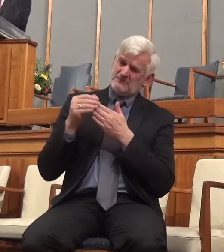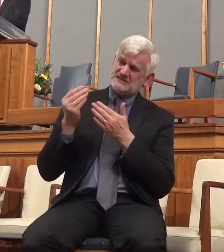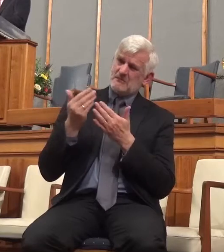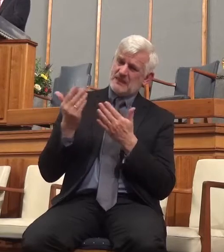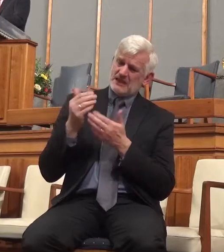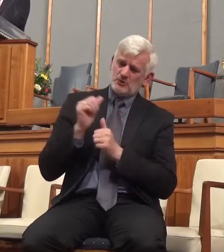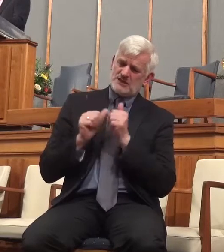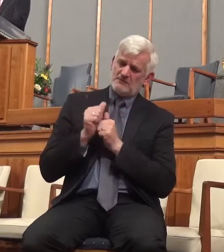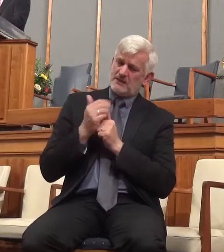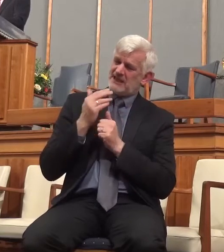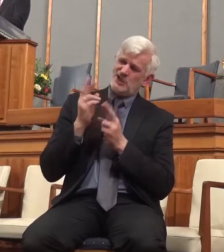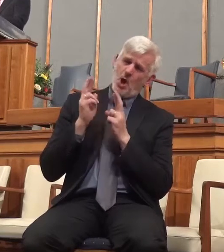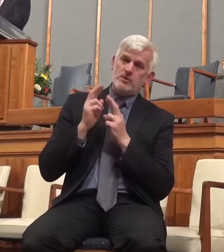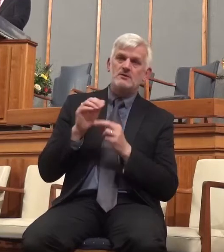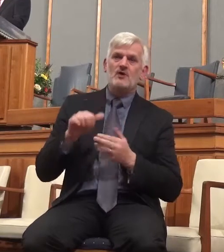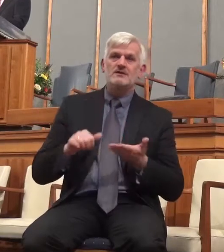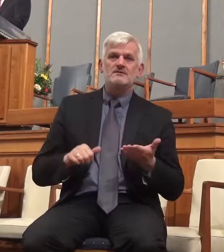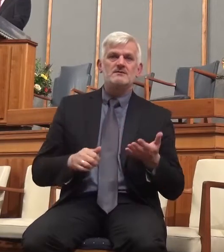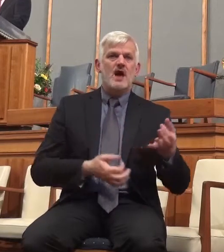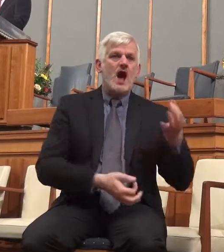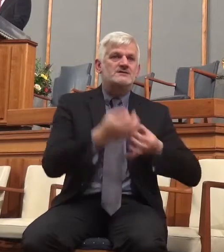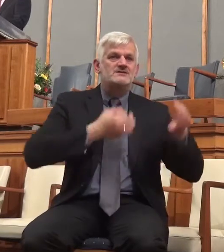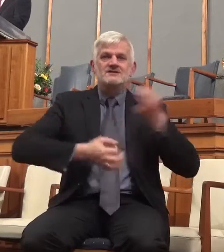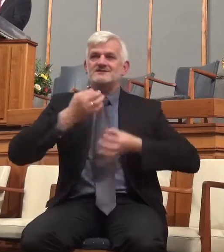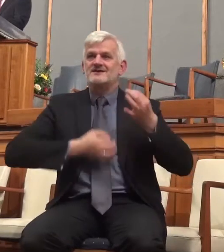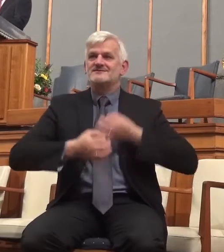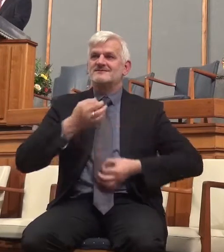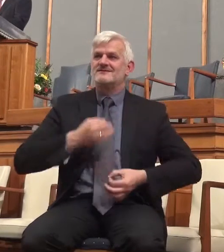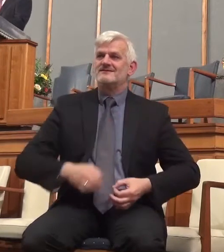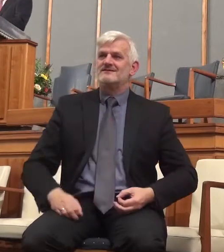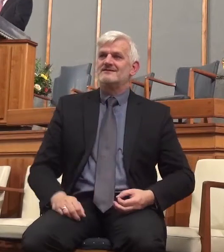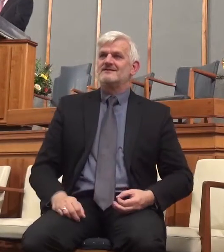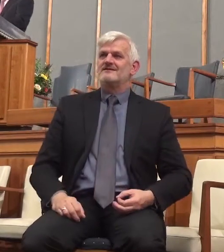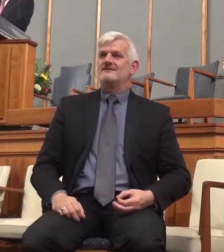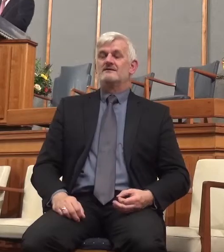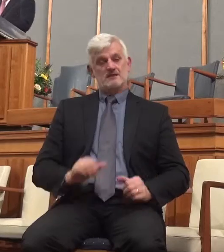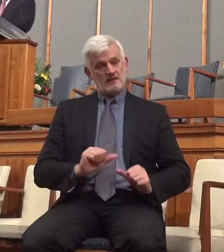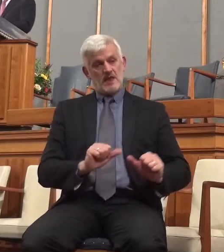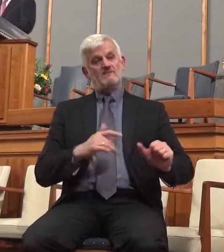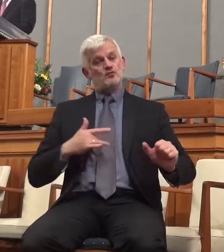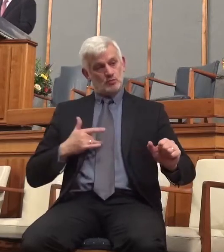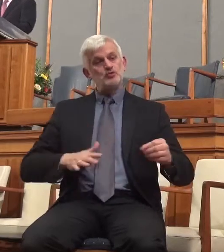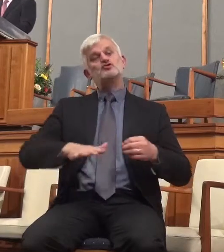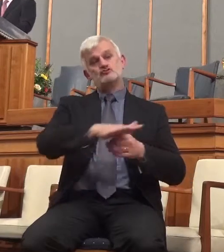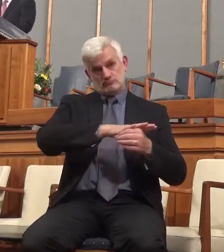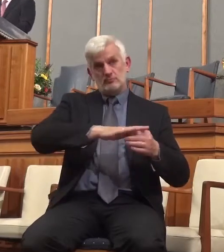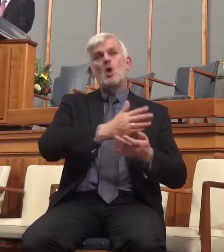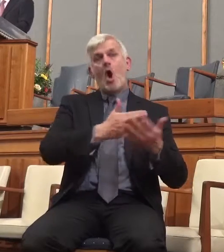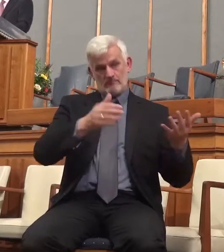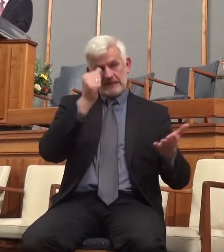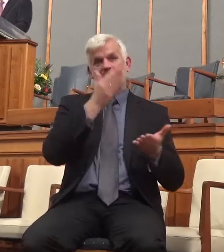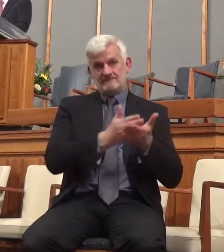or protect you. Is that what faith is? Well, I believe that's the general impression in so many minds,